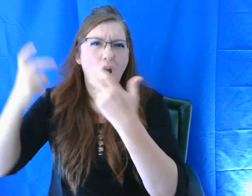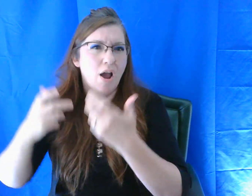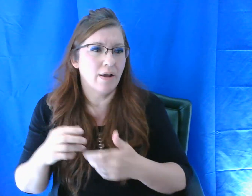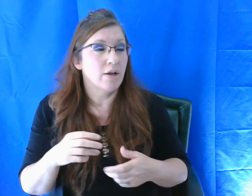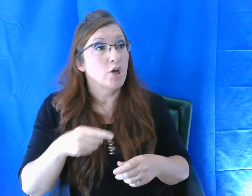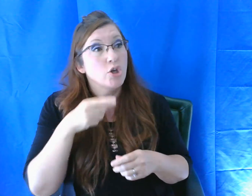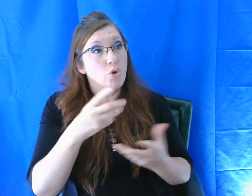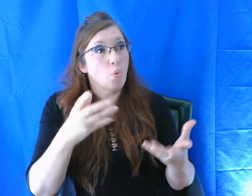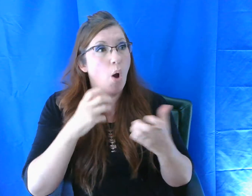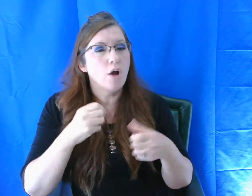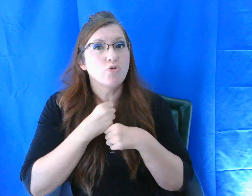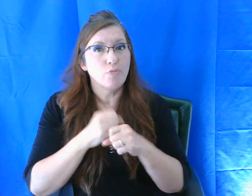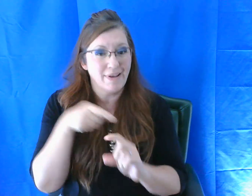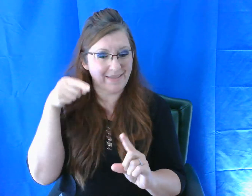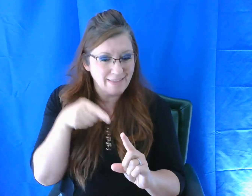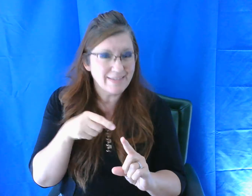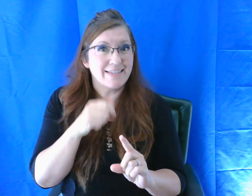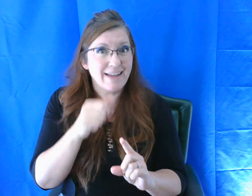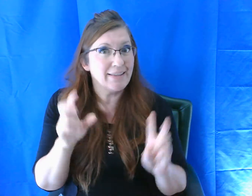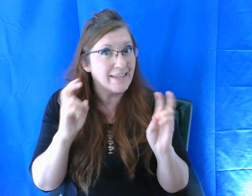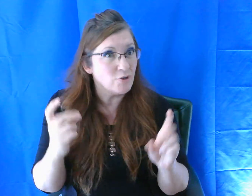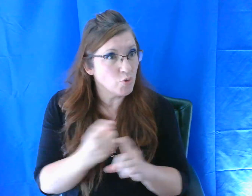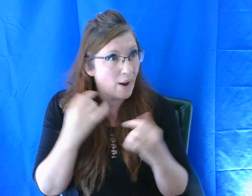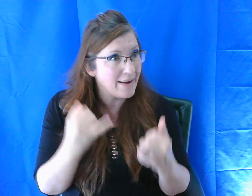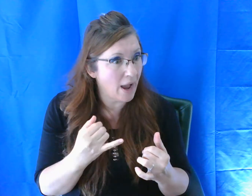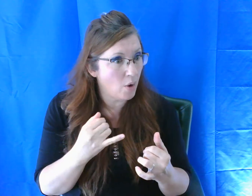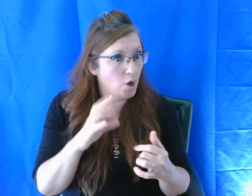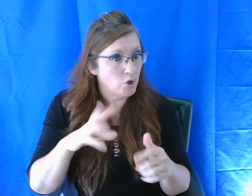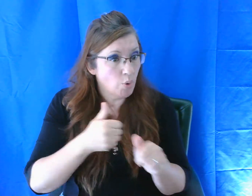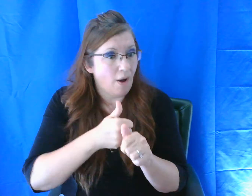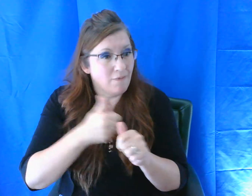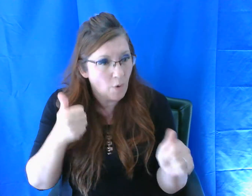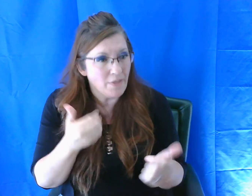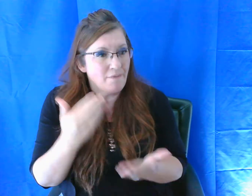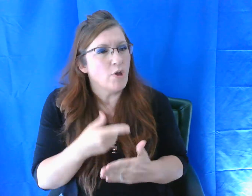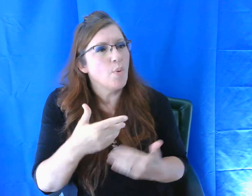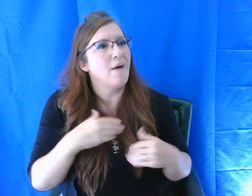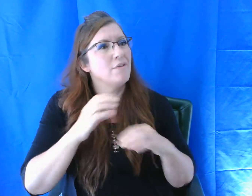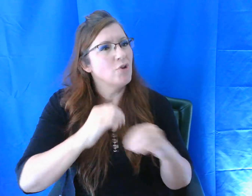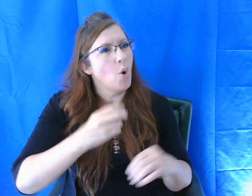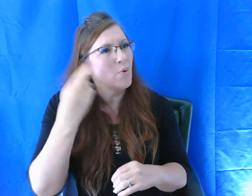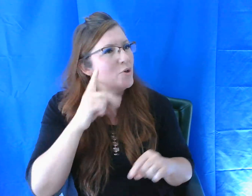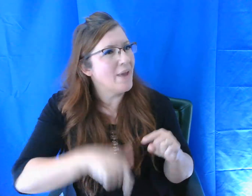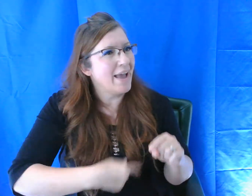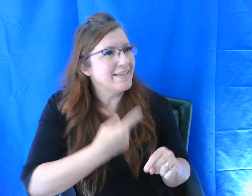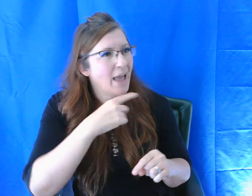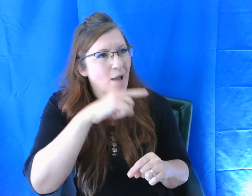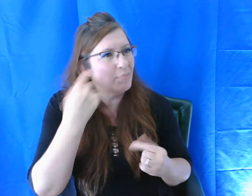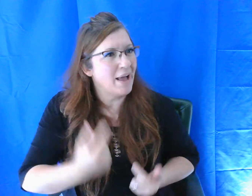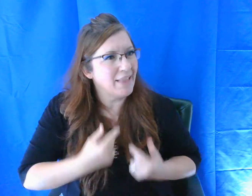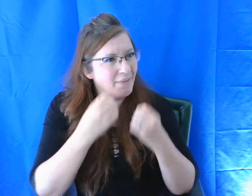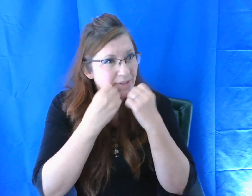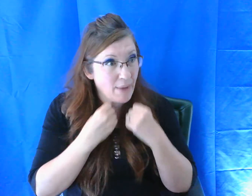You want to make something that's not the issue to avoid the fact that you have no reason that you cannot say Black Lives Matter. I just told you,